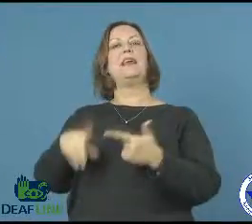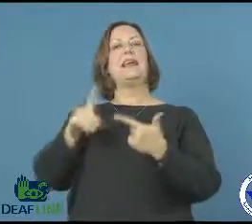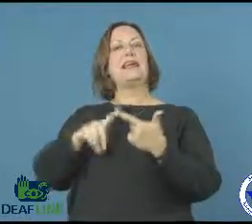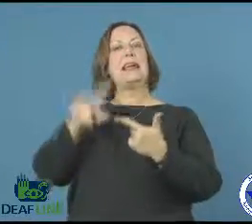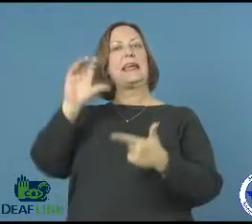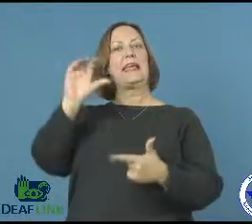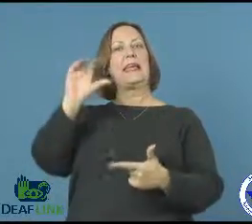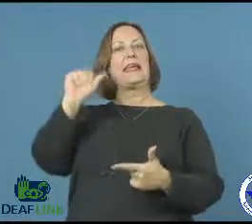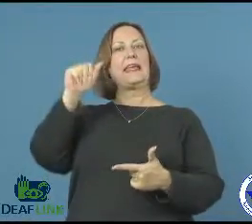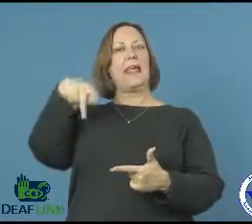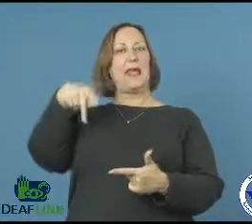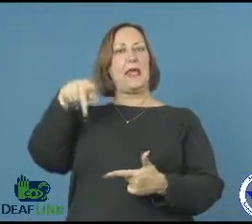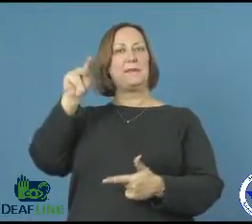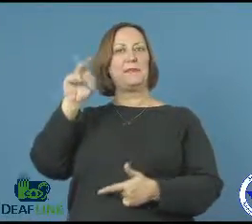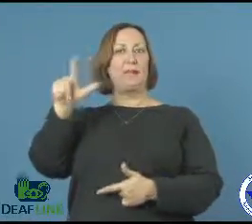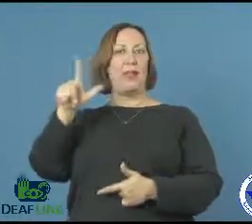caption telephone or CapTel,